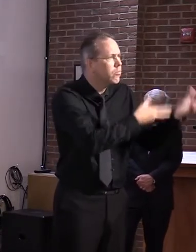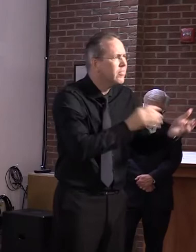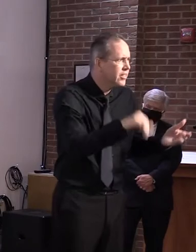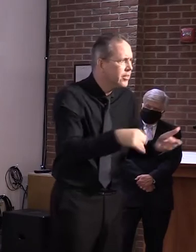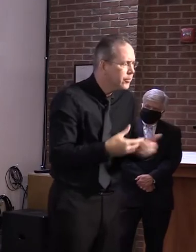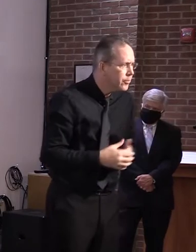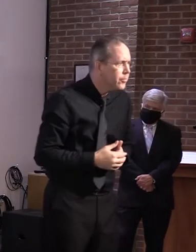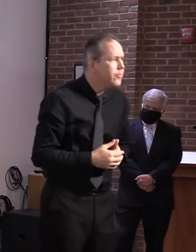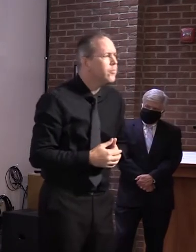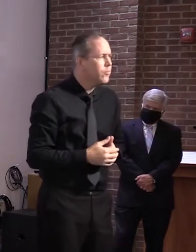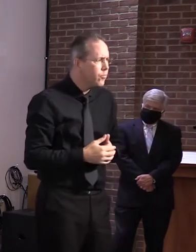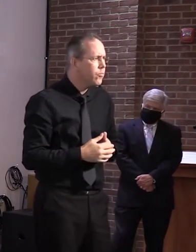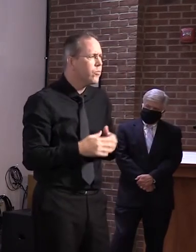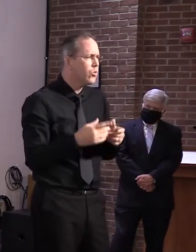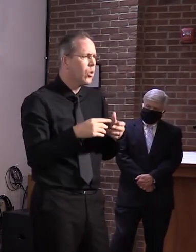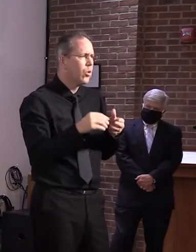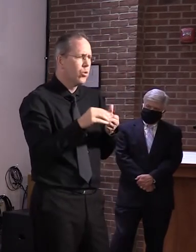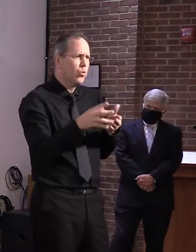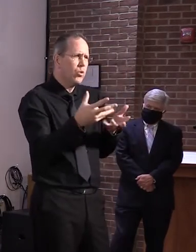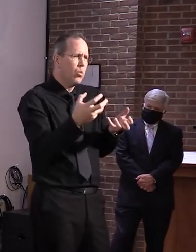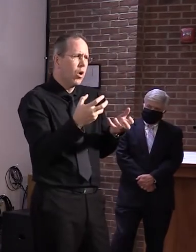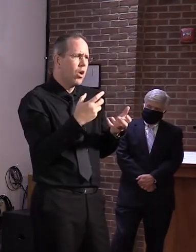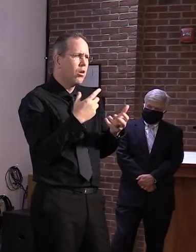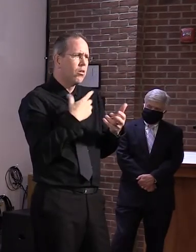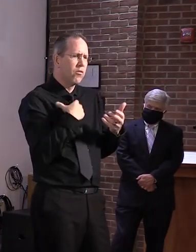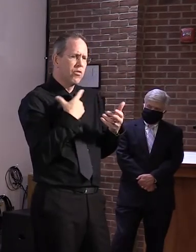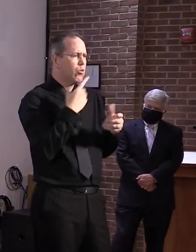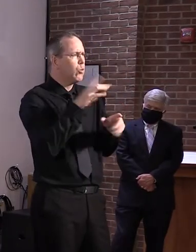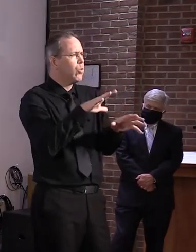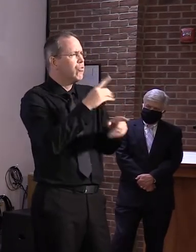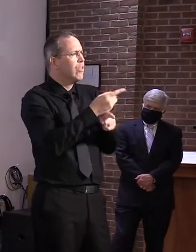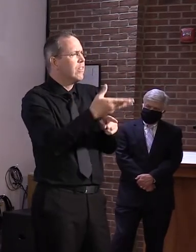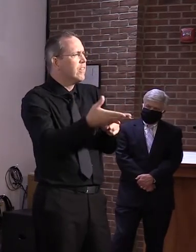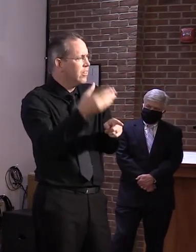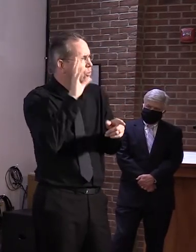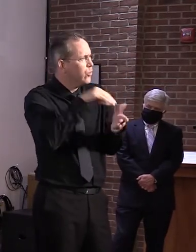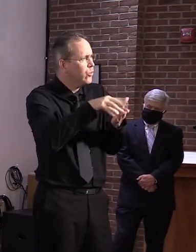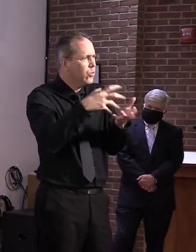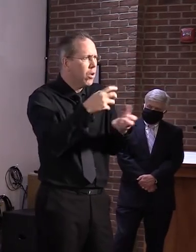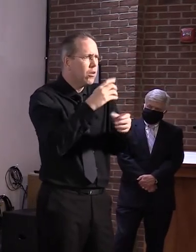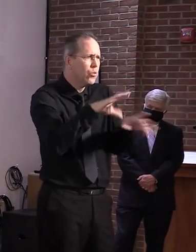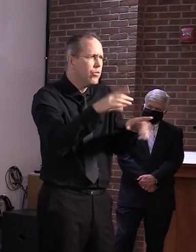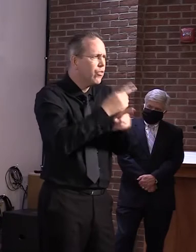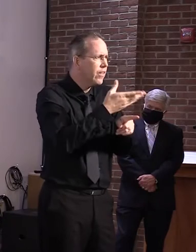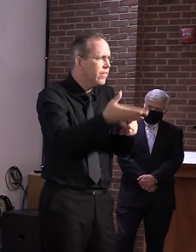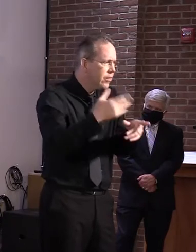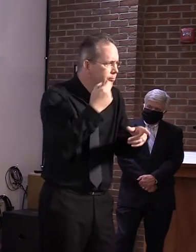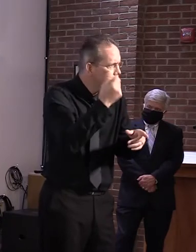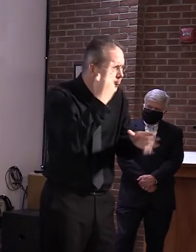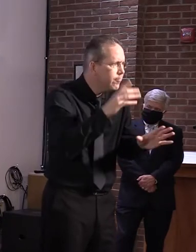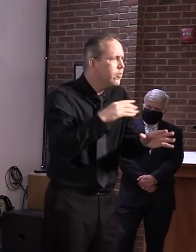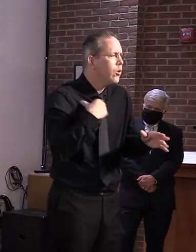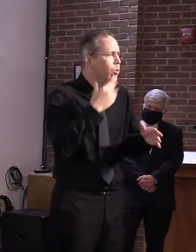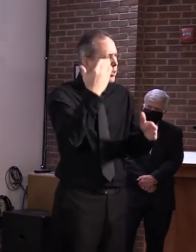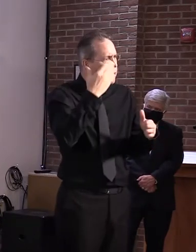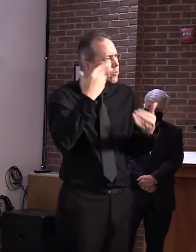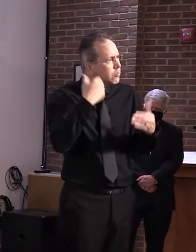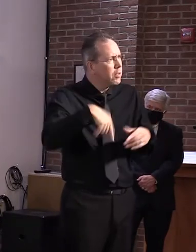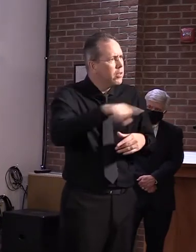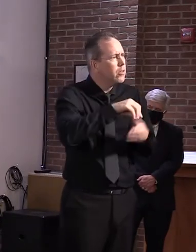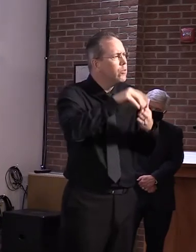people. And they are good people. And they will respond. And the other ones need to hold them accountable. That's what we expect, and that's what we